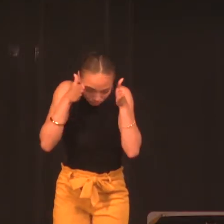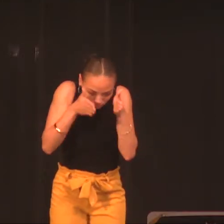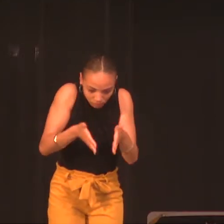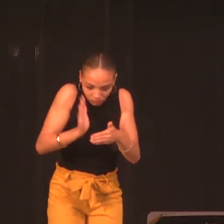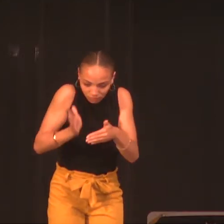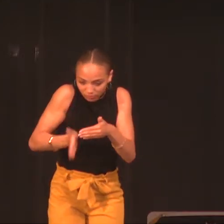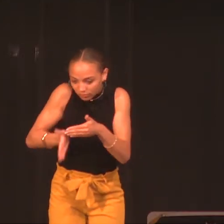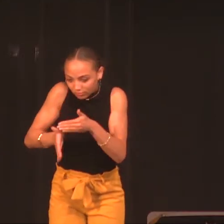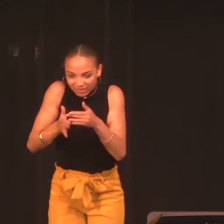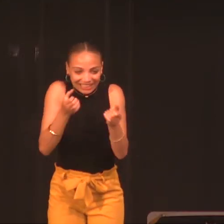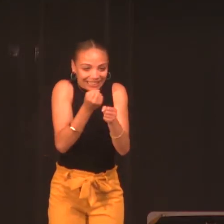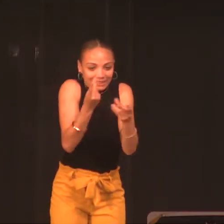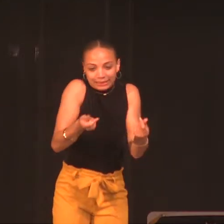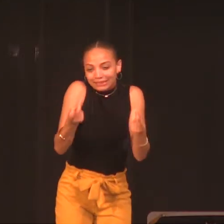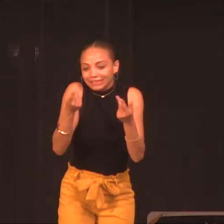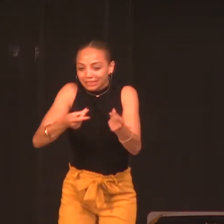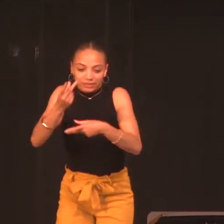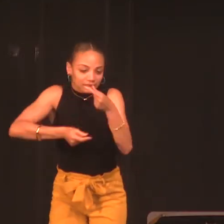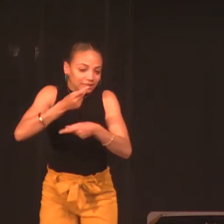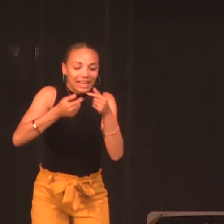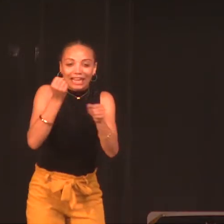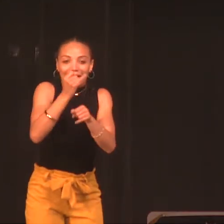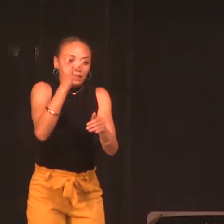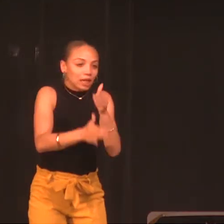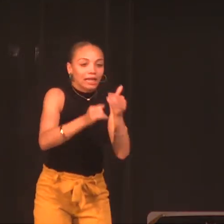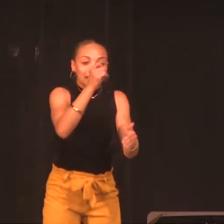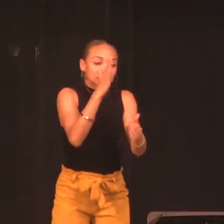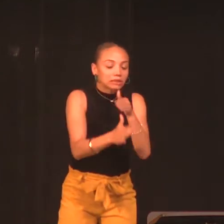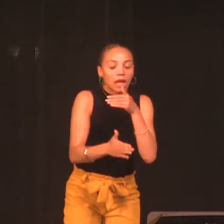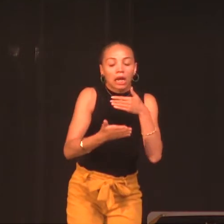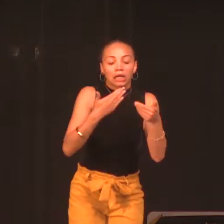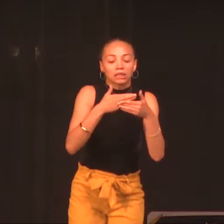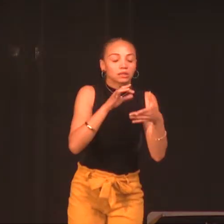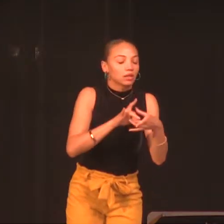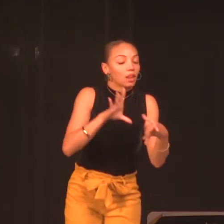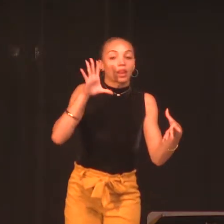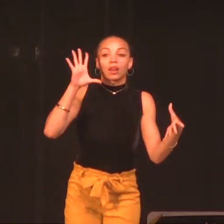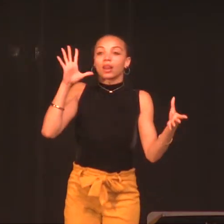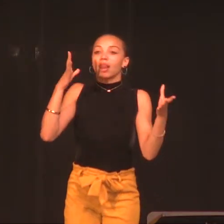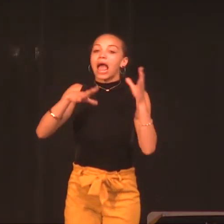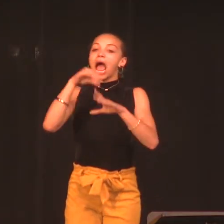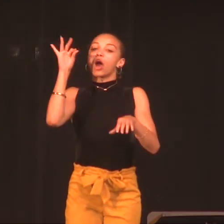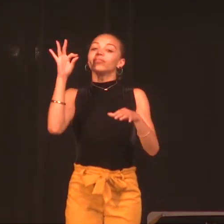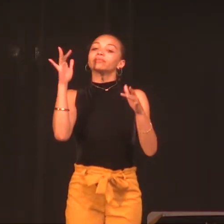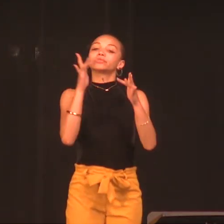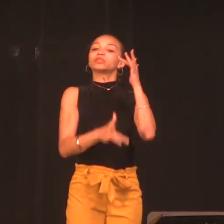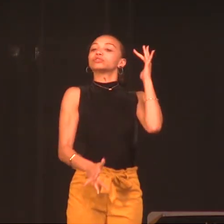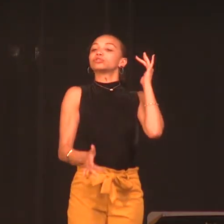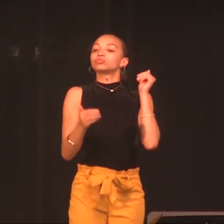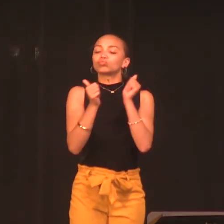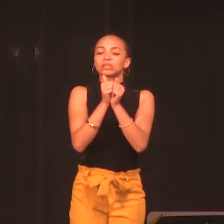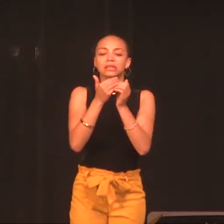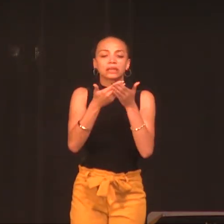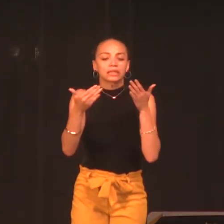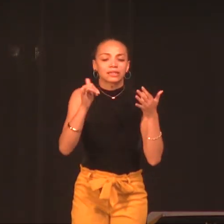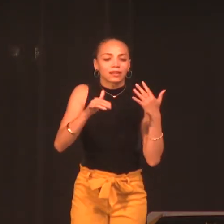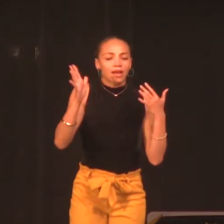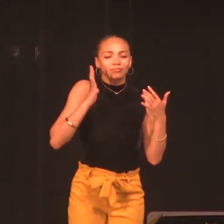We will often get so focused on completing tasks and getting through our day-to-day to the point that we are completely out